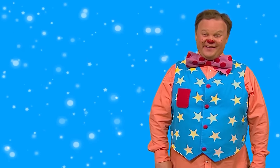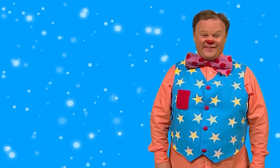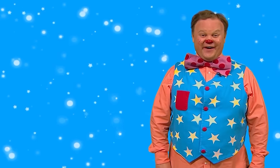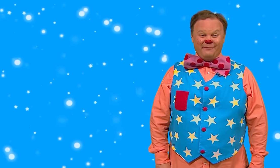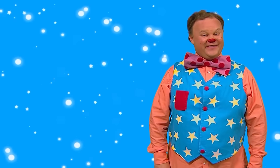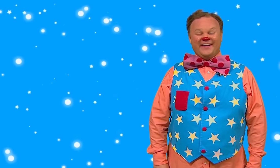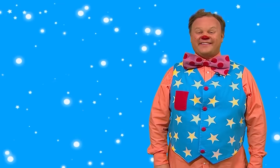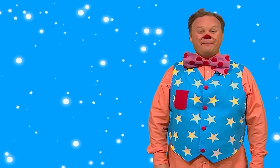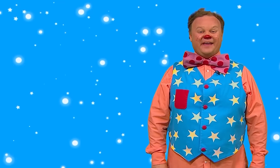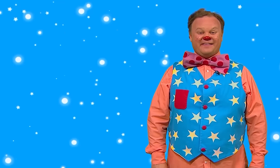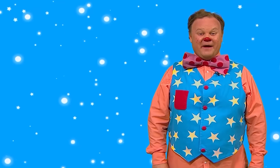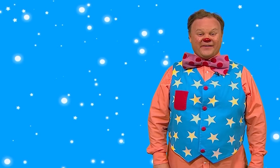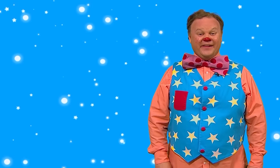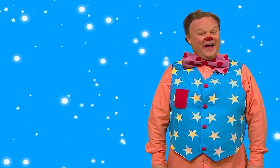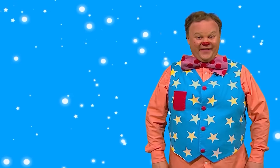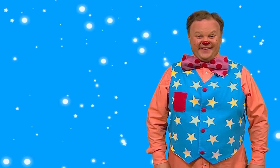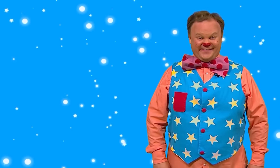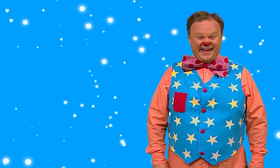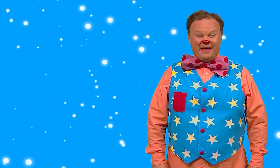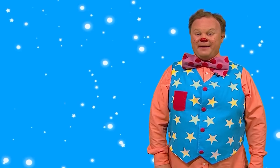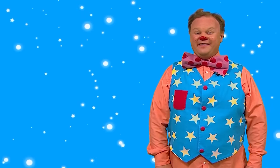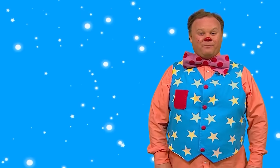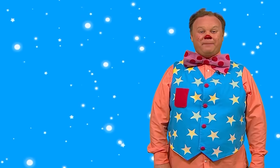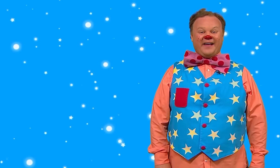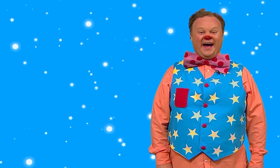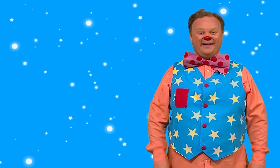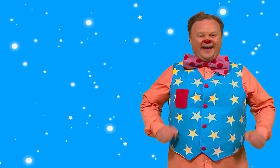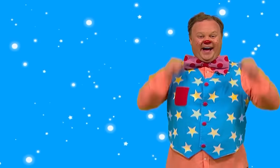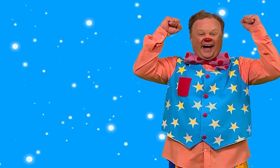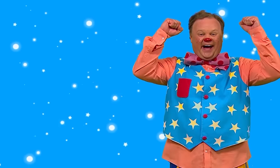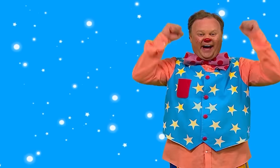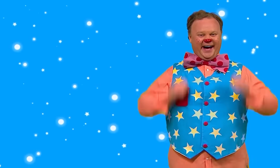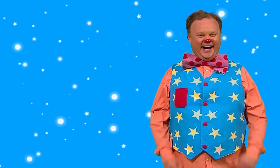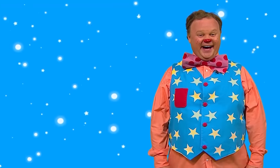enjoy watching something special on the CBBS website!